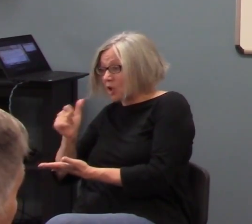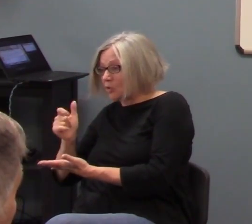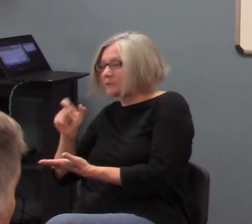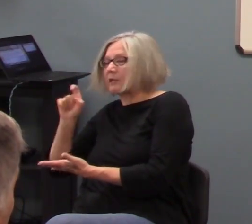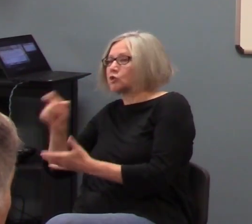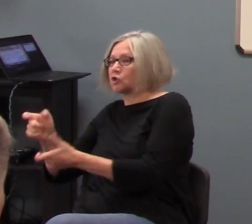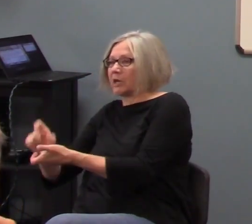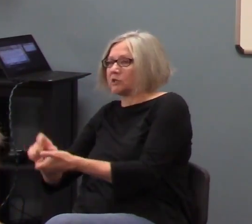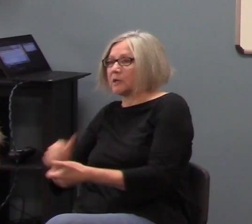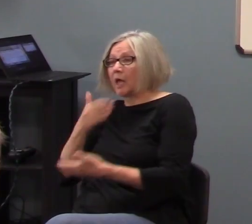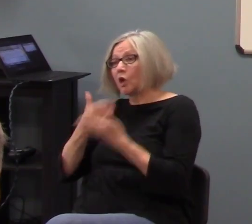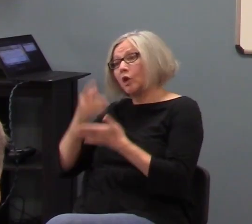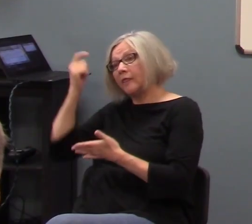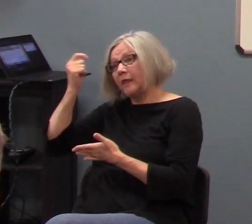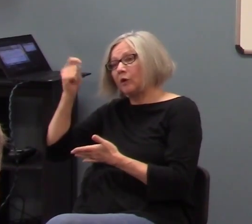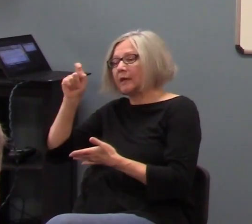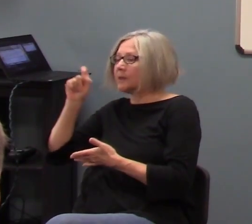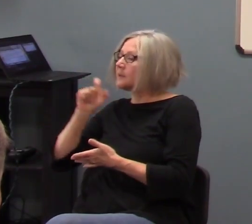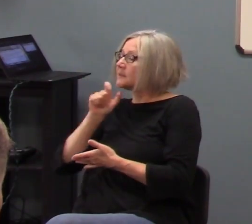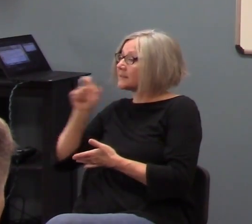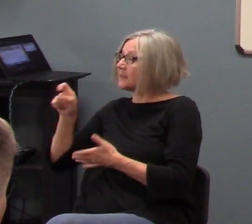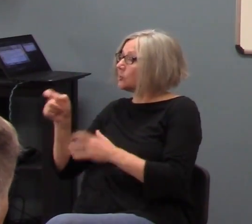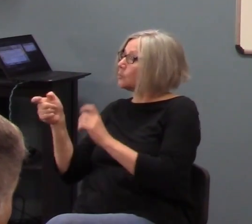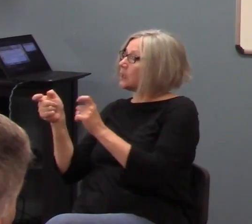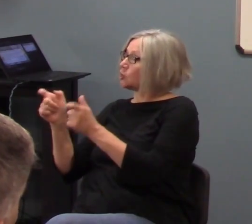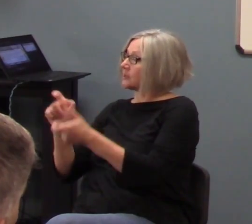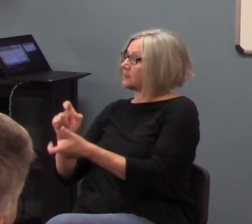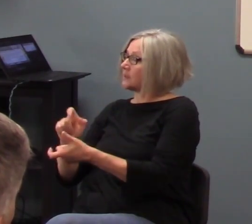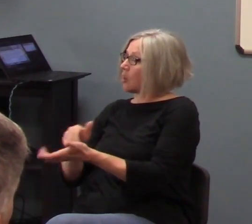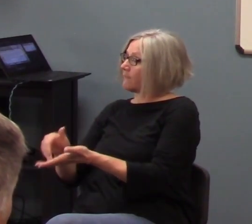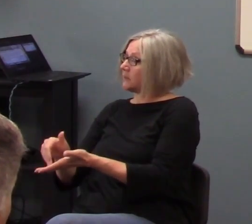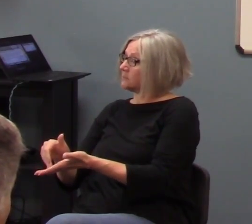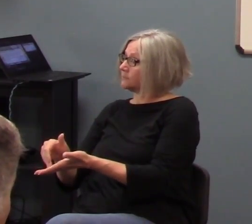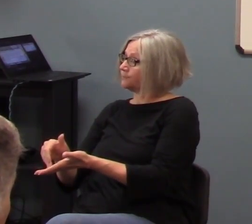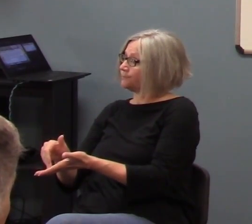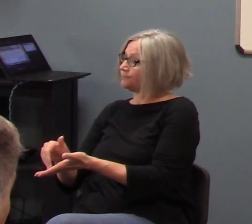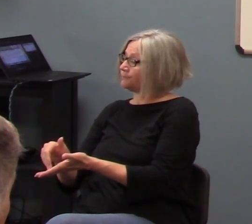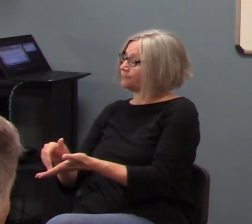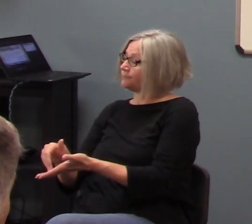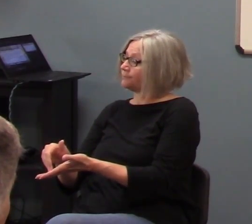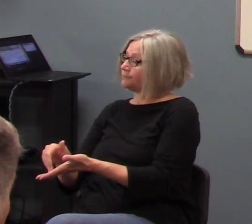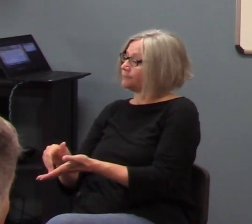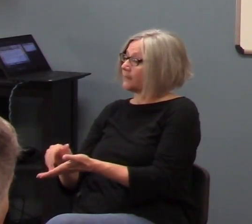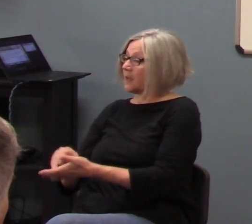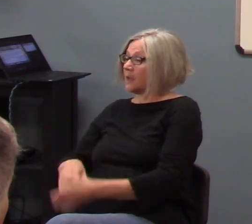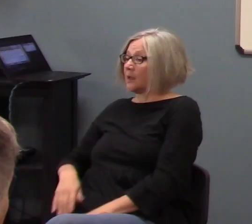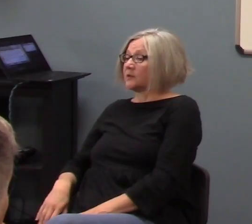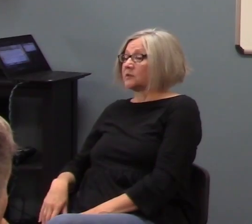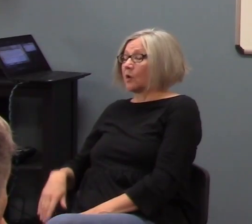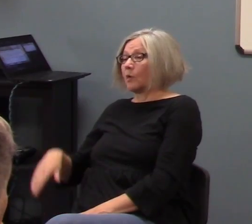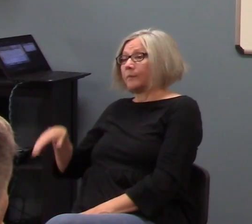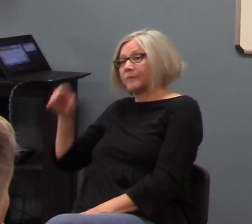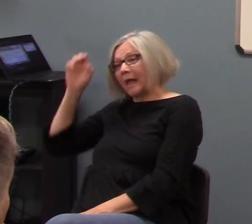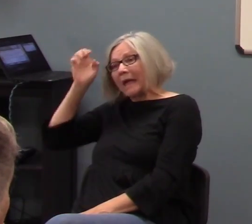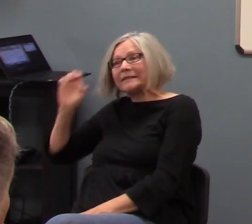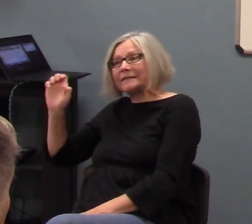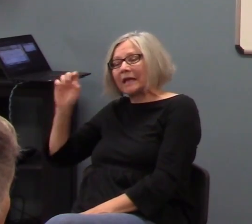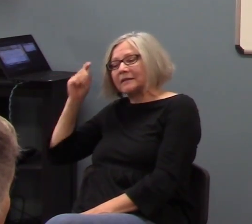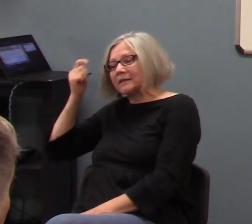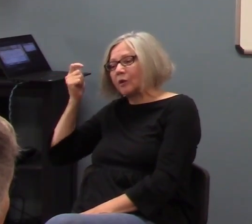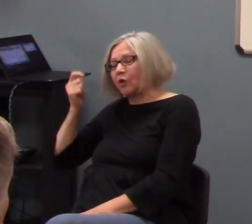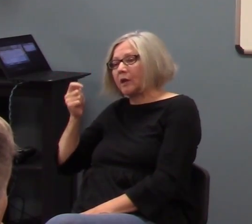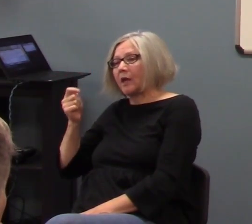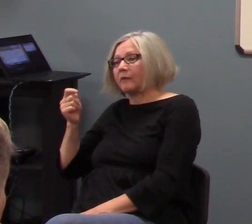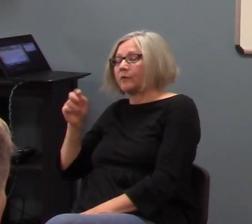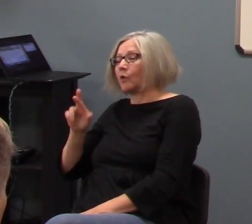A good theory doesn't need to be adjusted very often. So Einstein's theory of relativity is exactly the same equations he